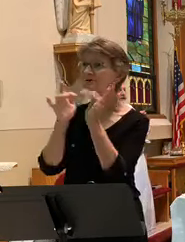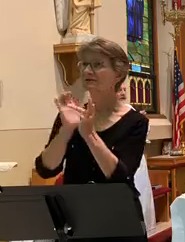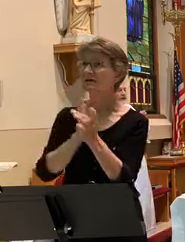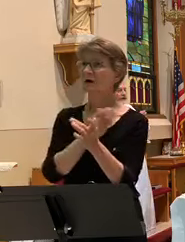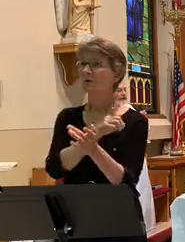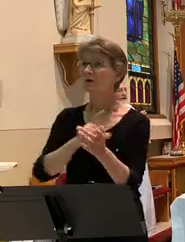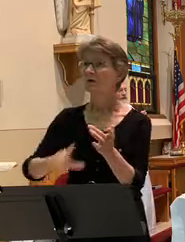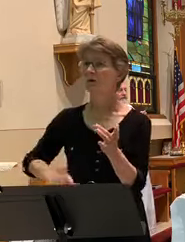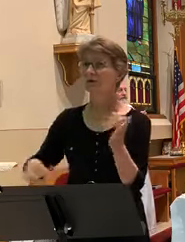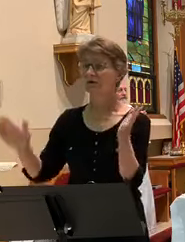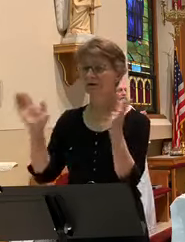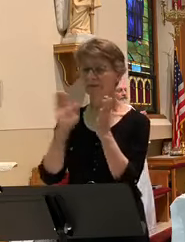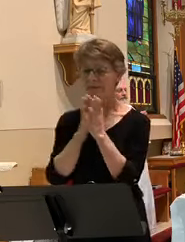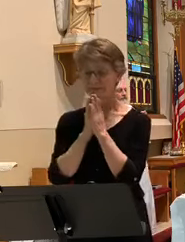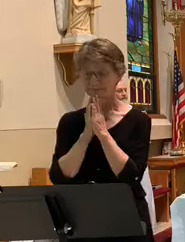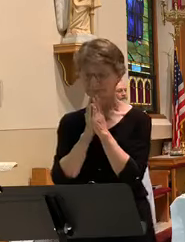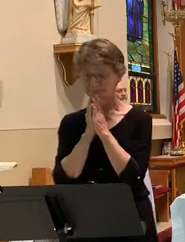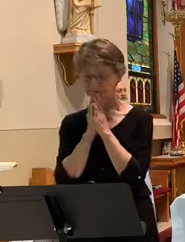Lord.